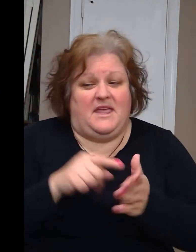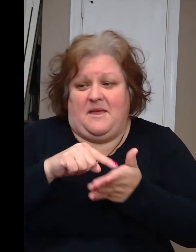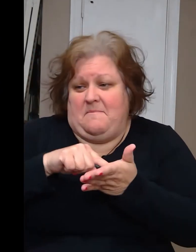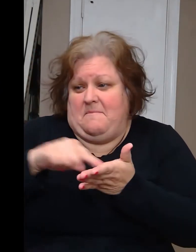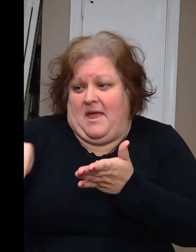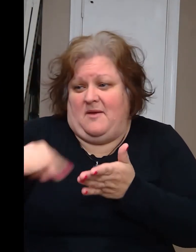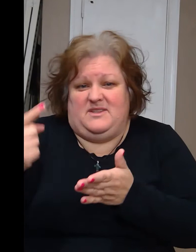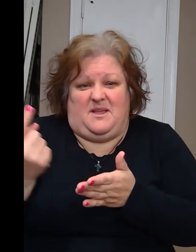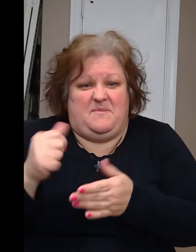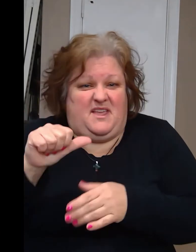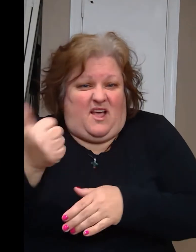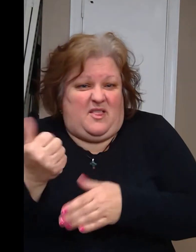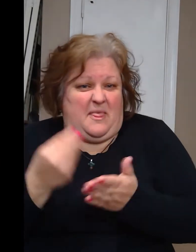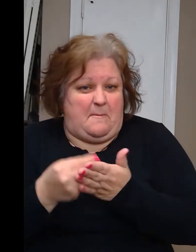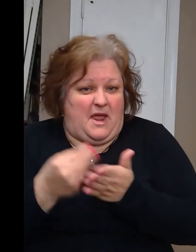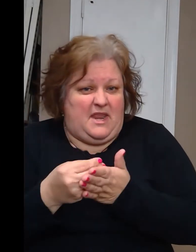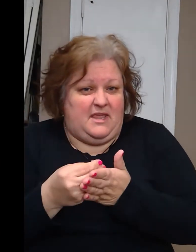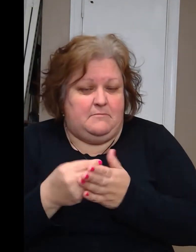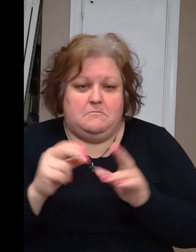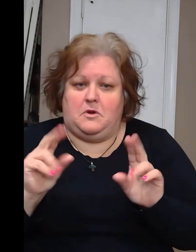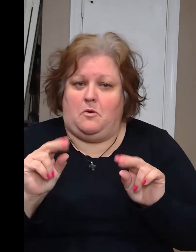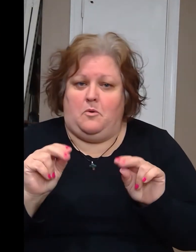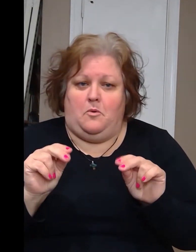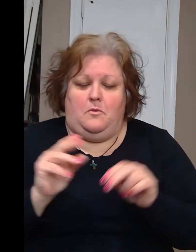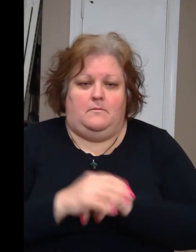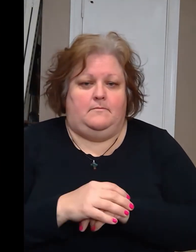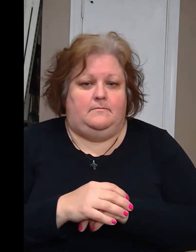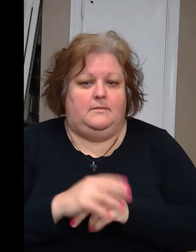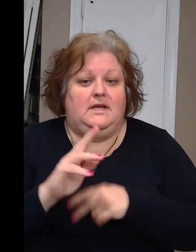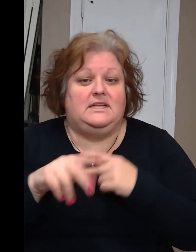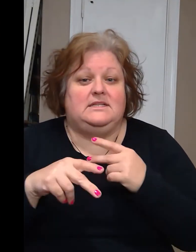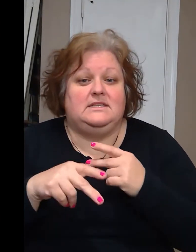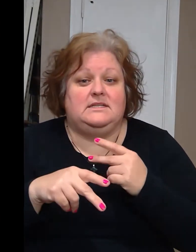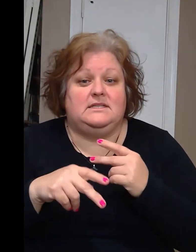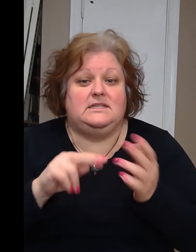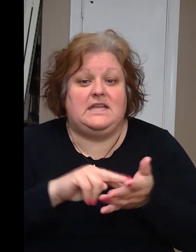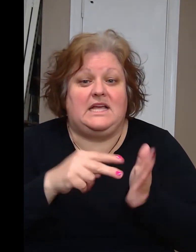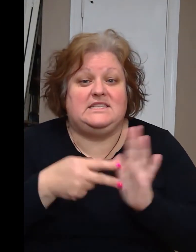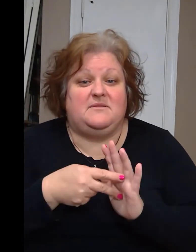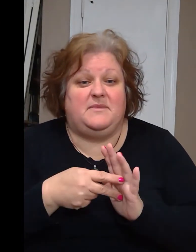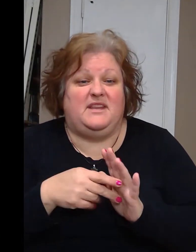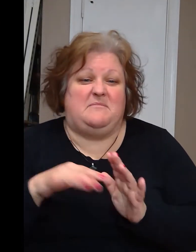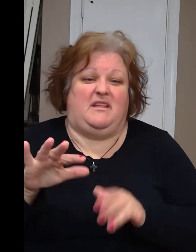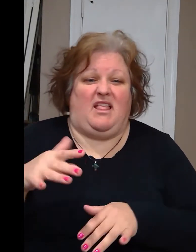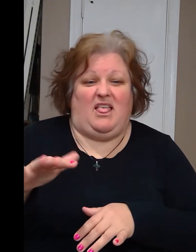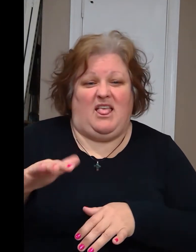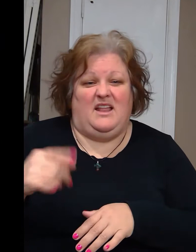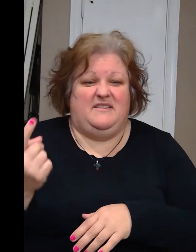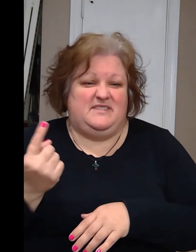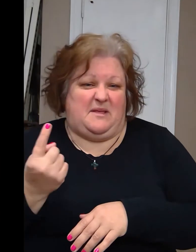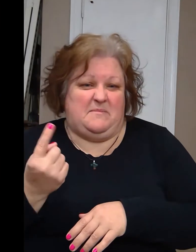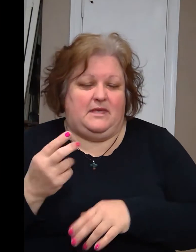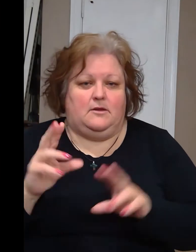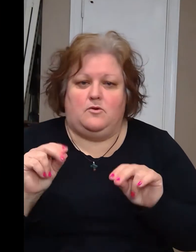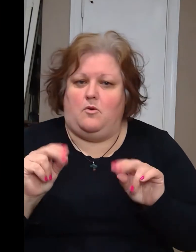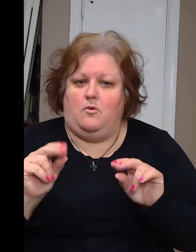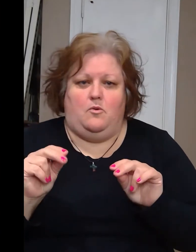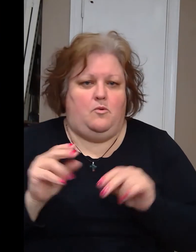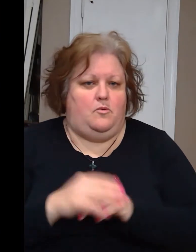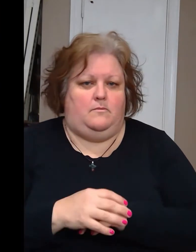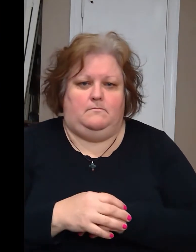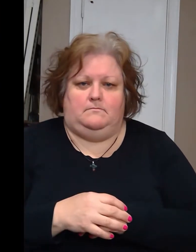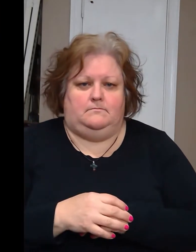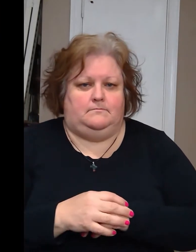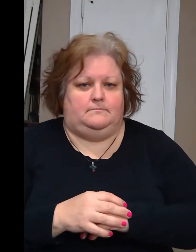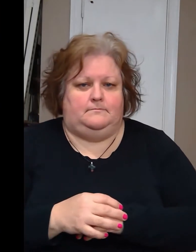it mean paying with something other than money? No. Does it mean being sort of something?